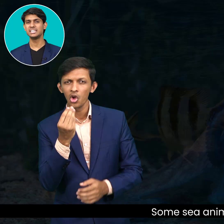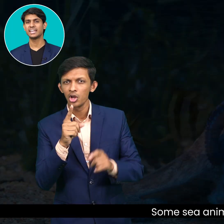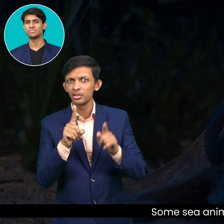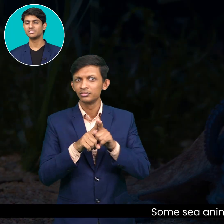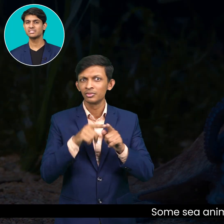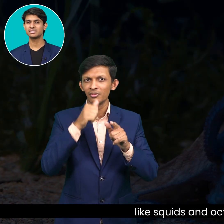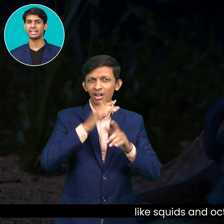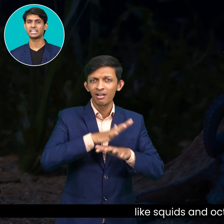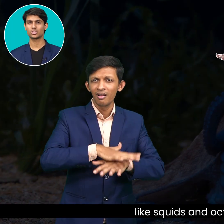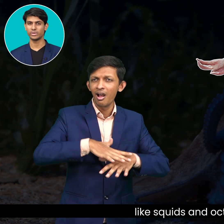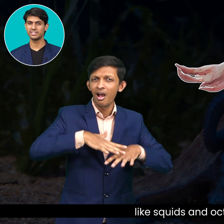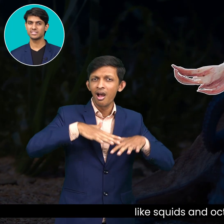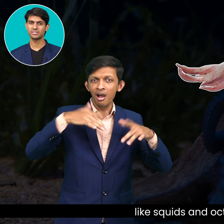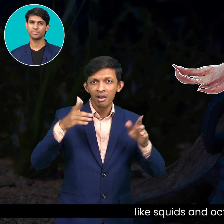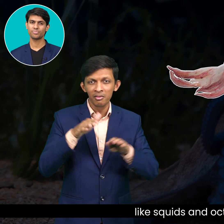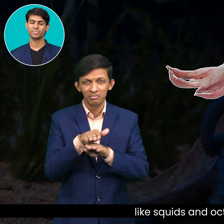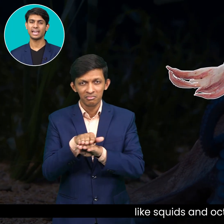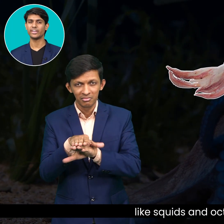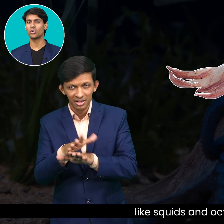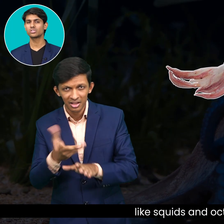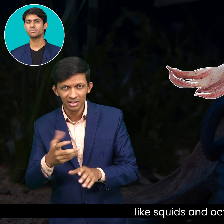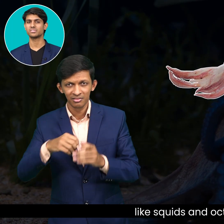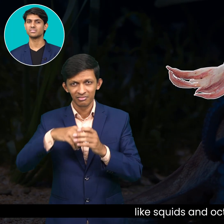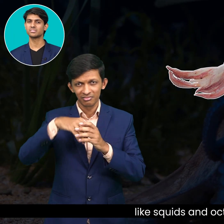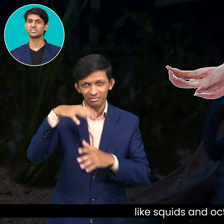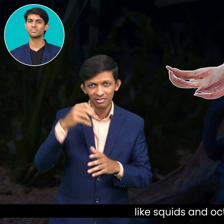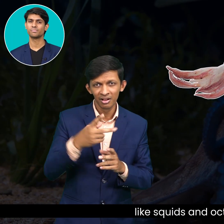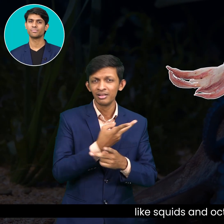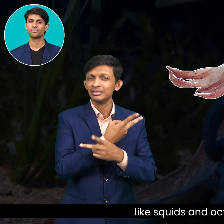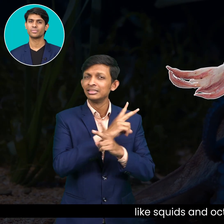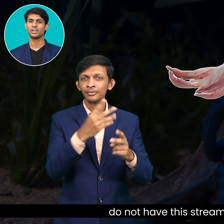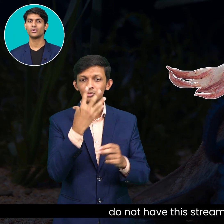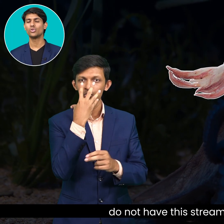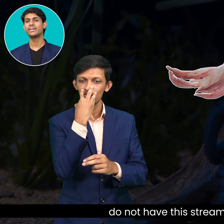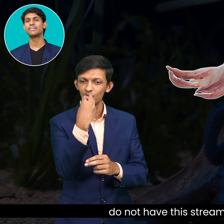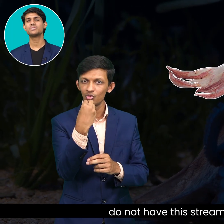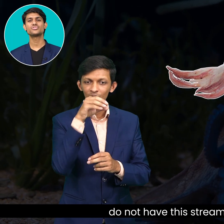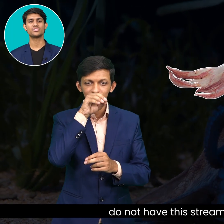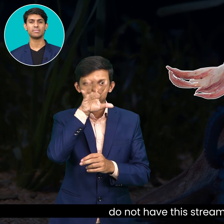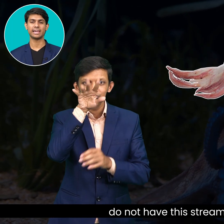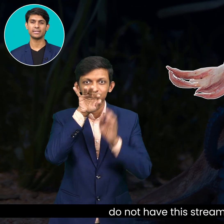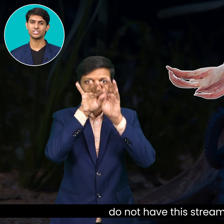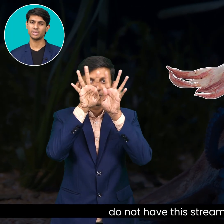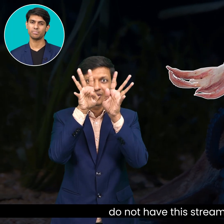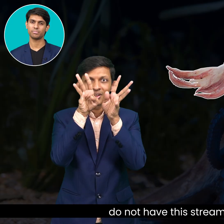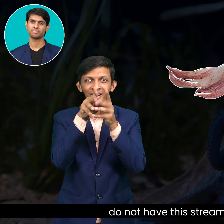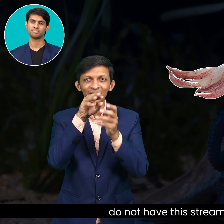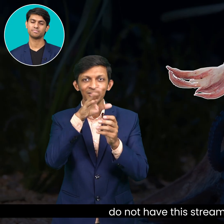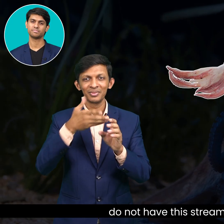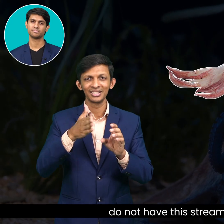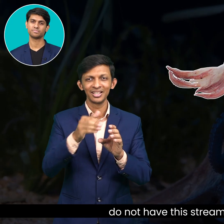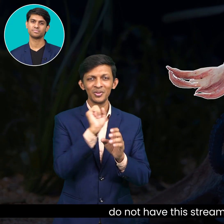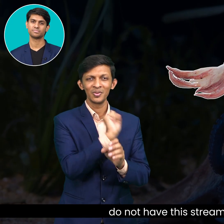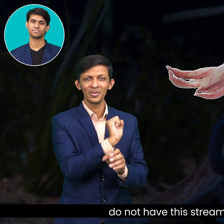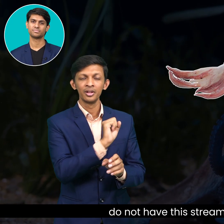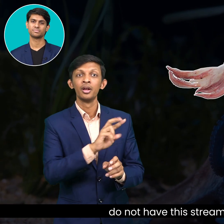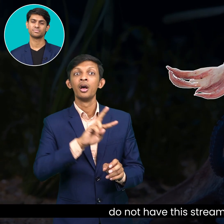Some sea animals like squids and octopuses do not have this streamlined shape.